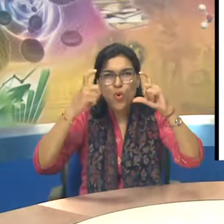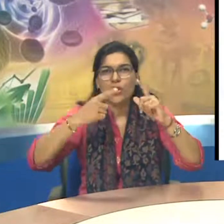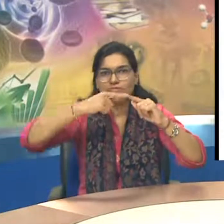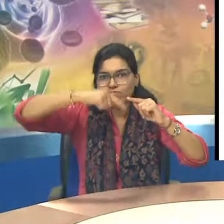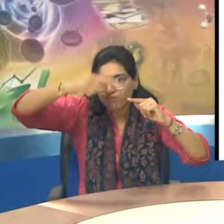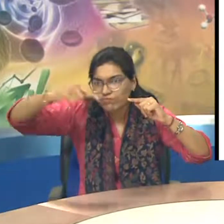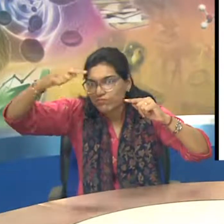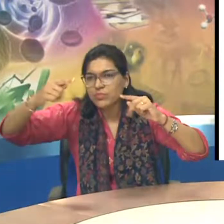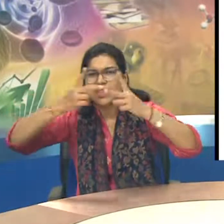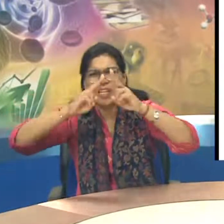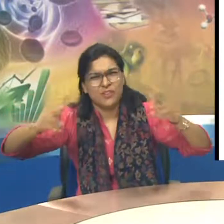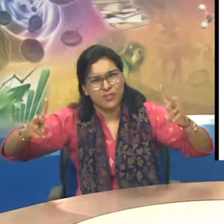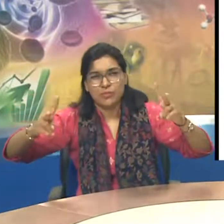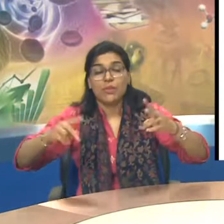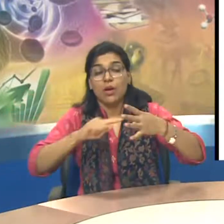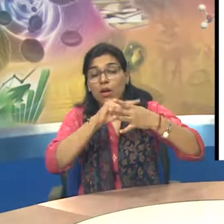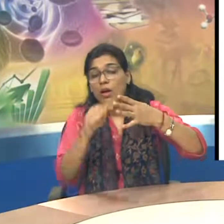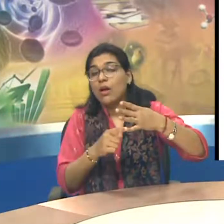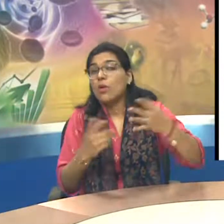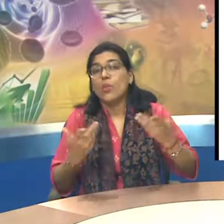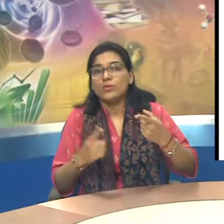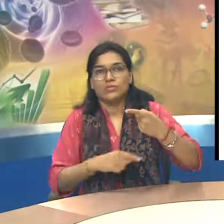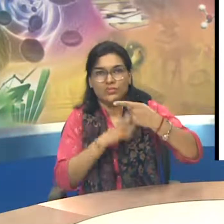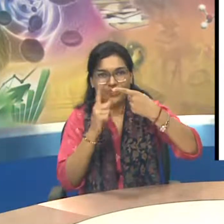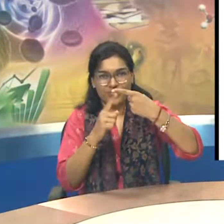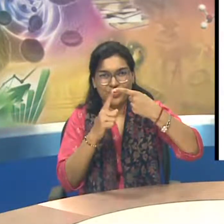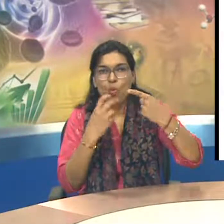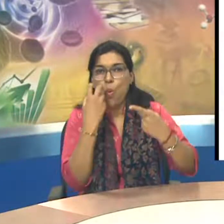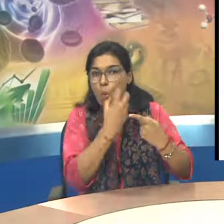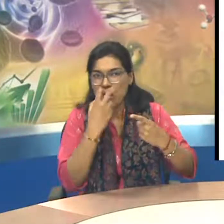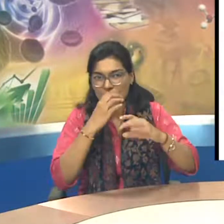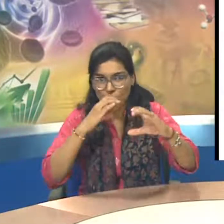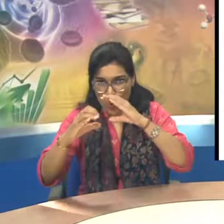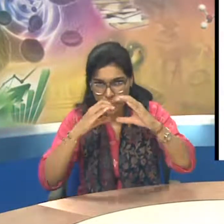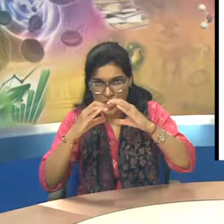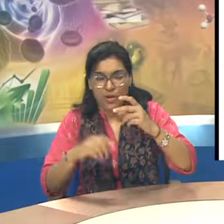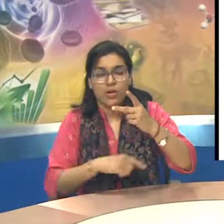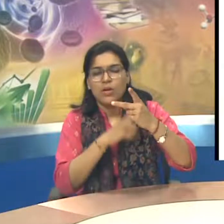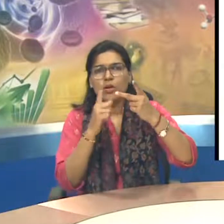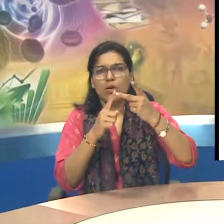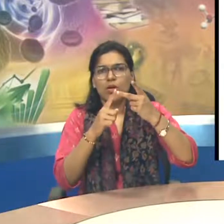as verbal communication, oral communication,